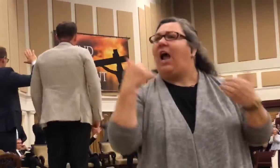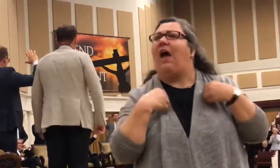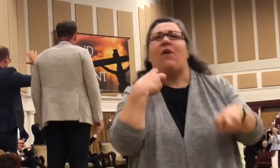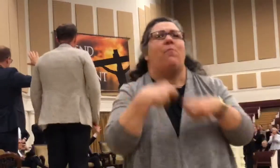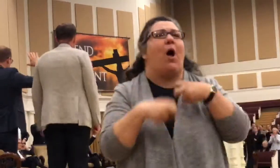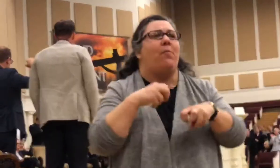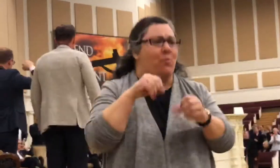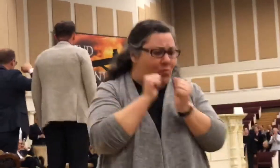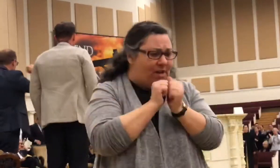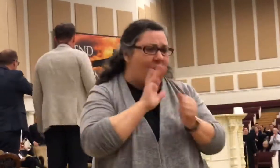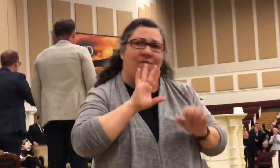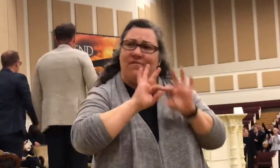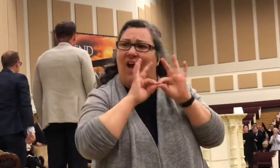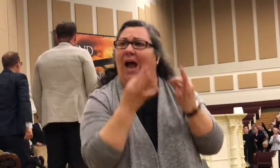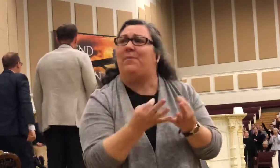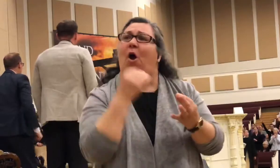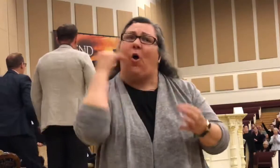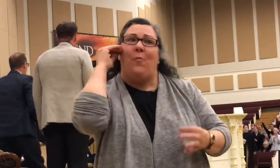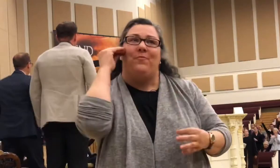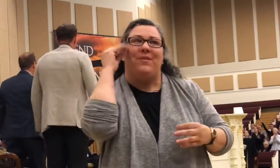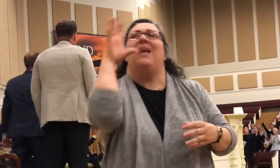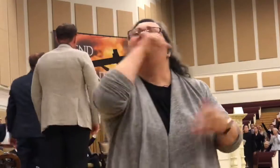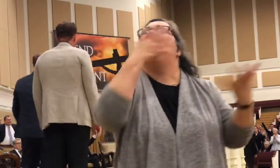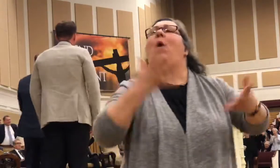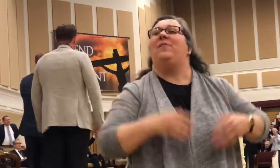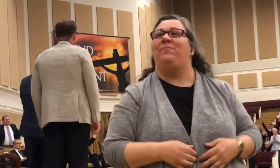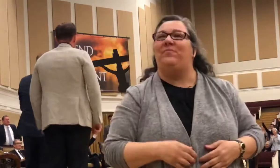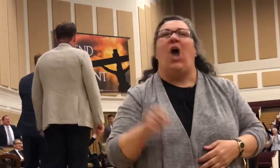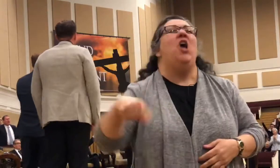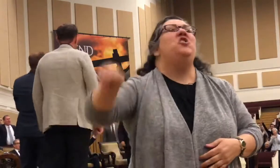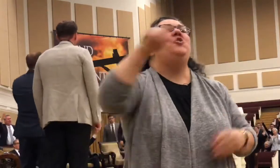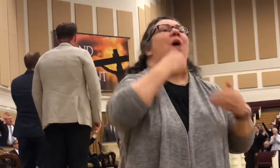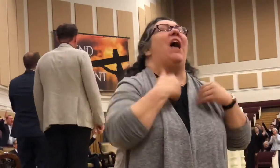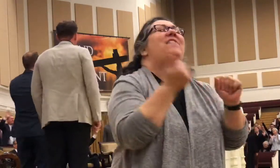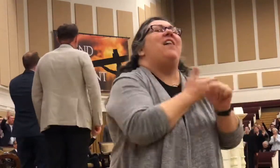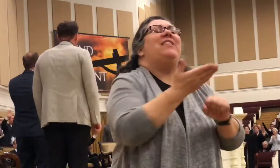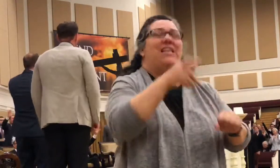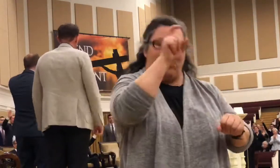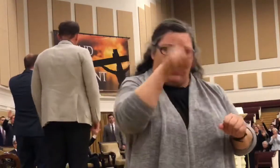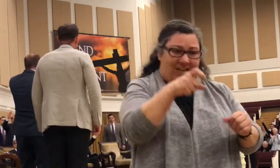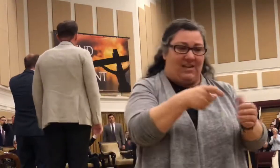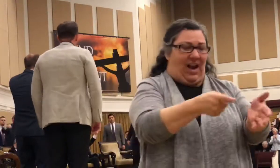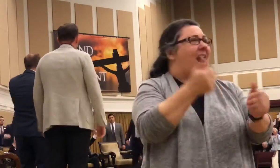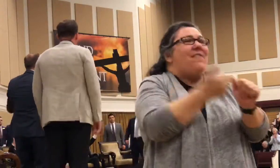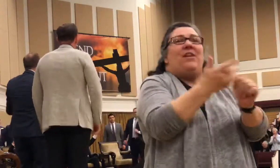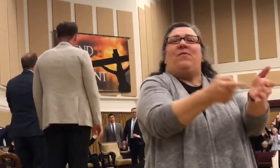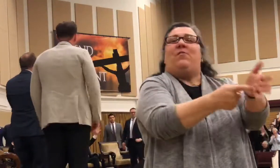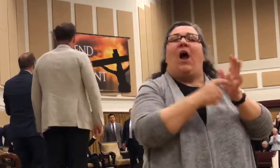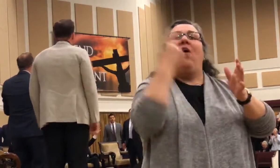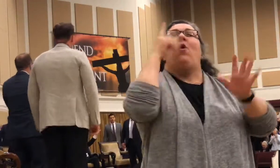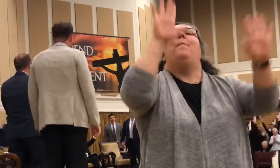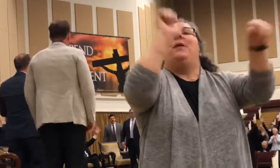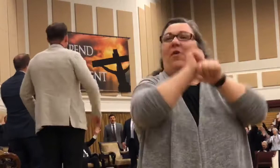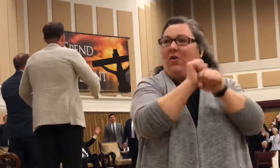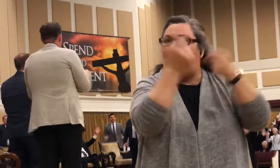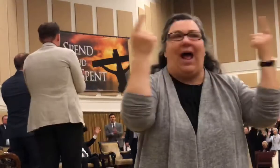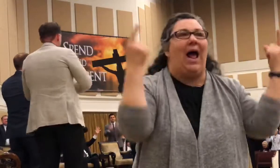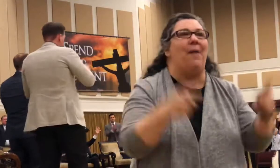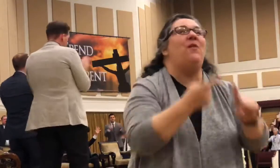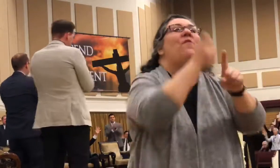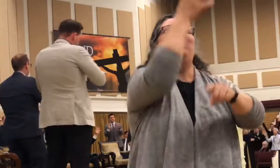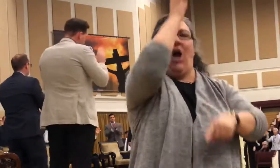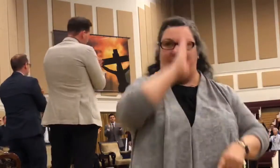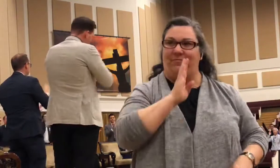problem with your family at home, guess what? You've got everything it takes to receive a miracle from